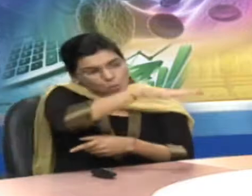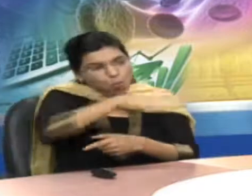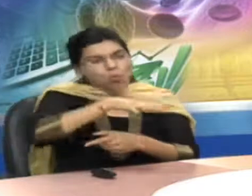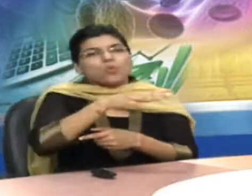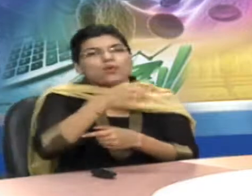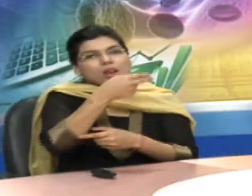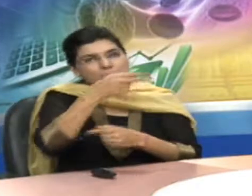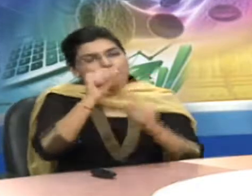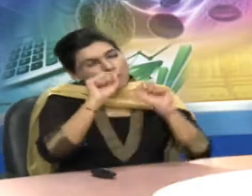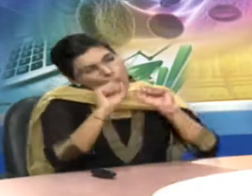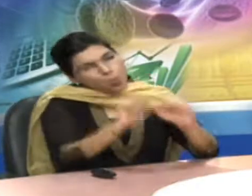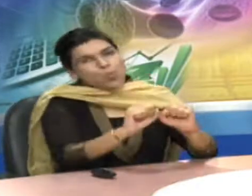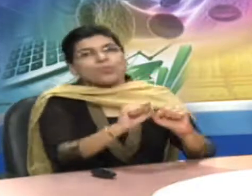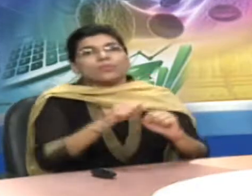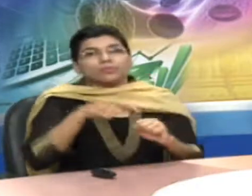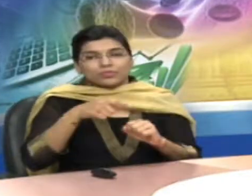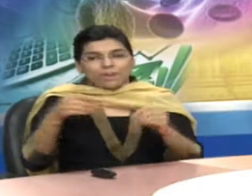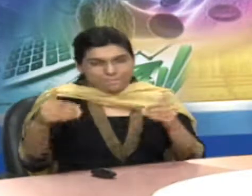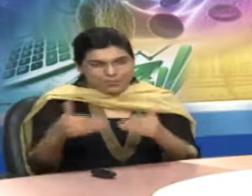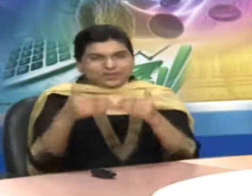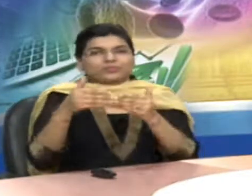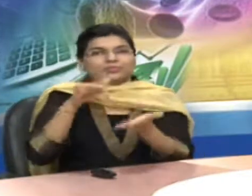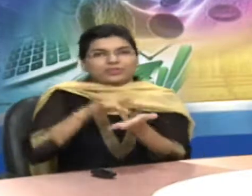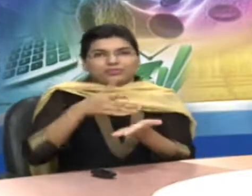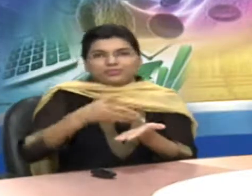on the 34th Street